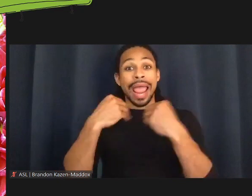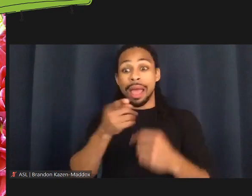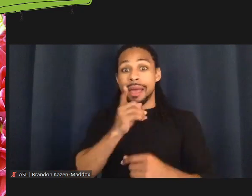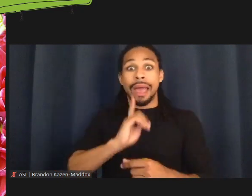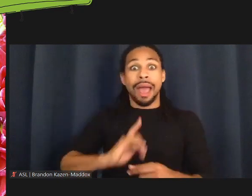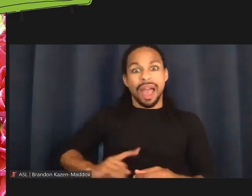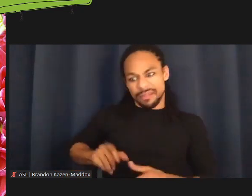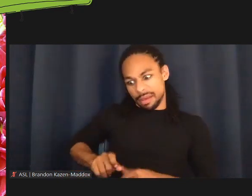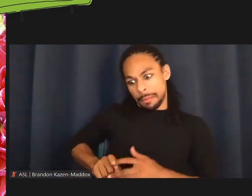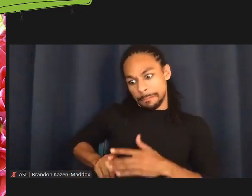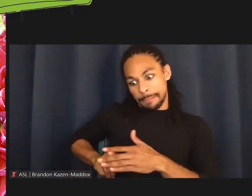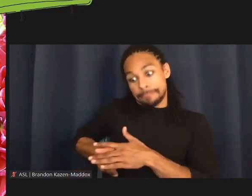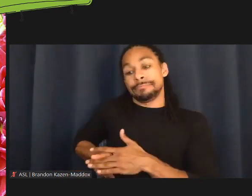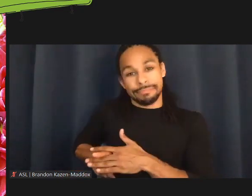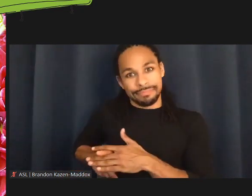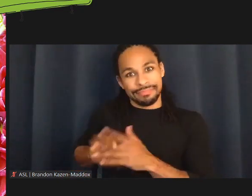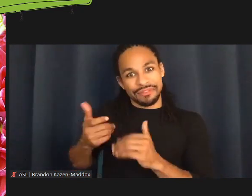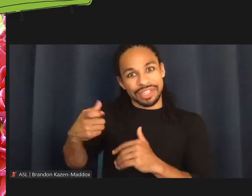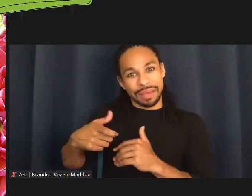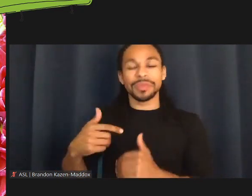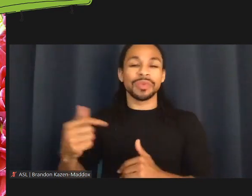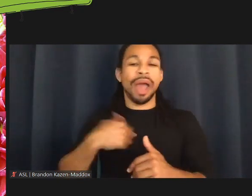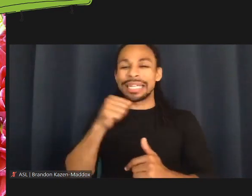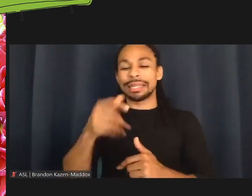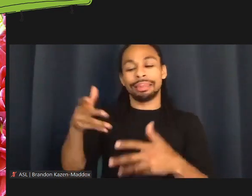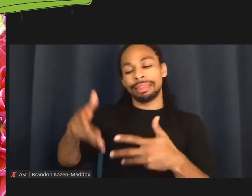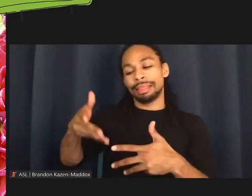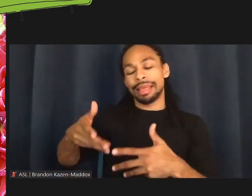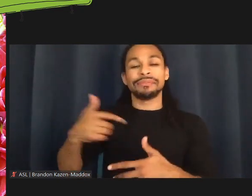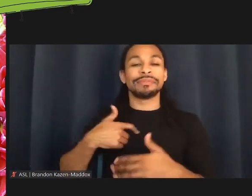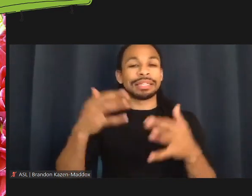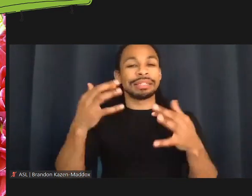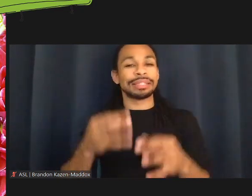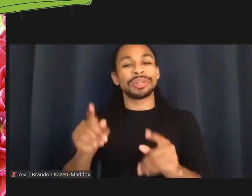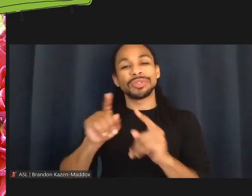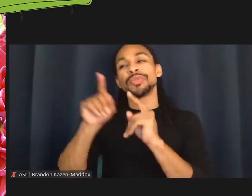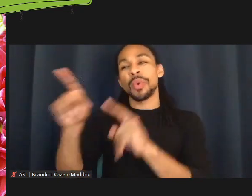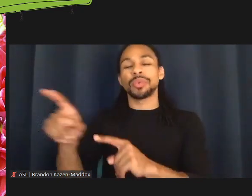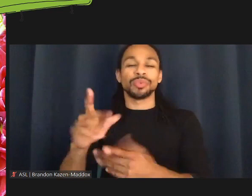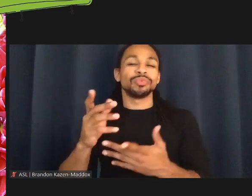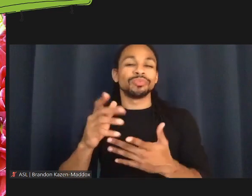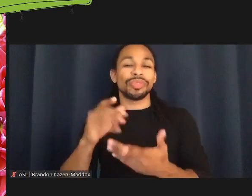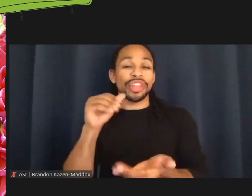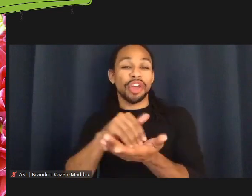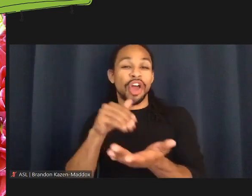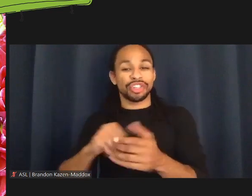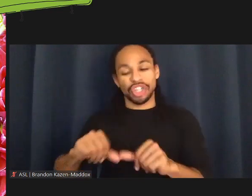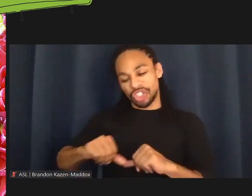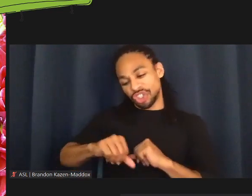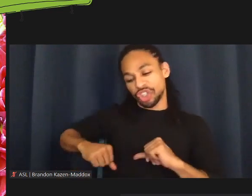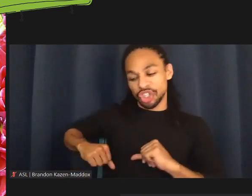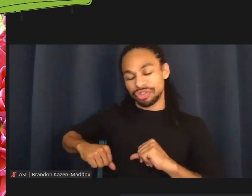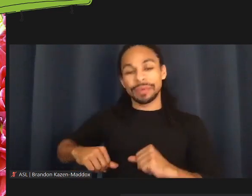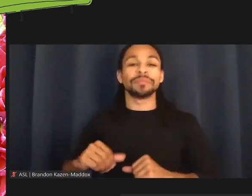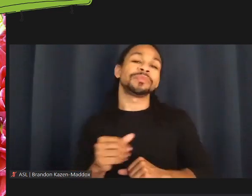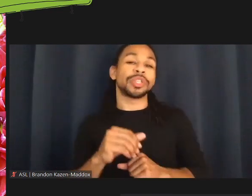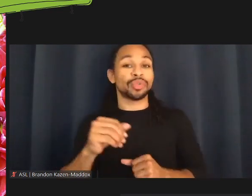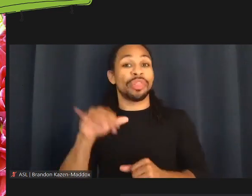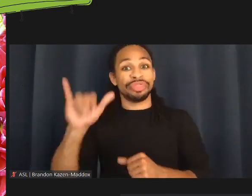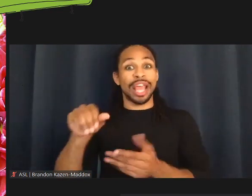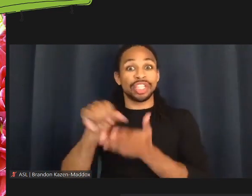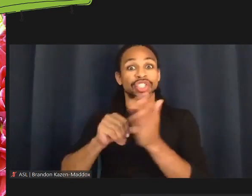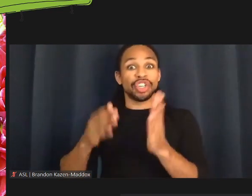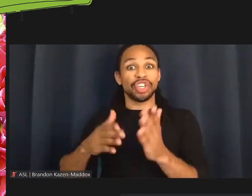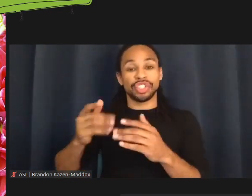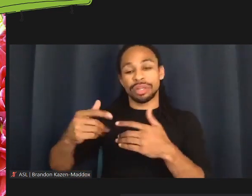leaving it unattended, I chose instead to open under the bright lights of the OR. The surgeon pushed part of me back inside and wove the